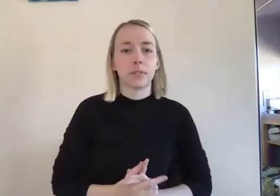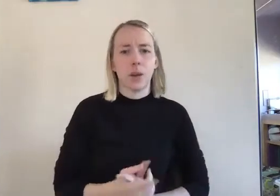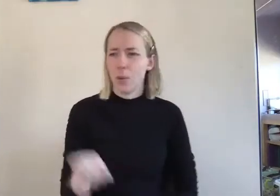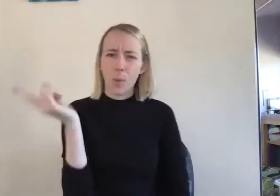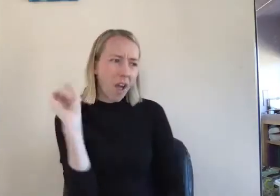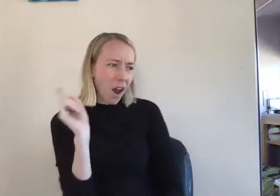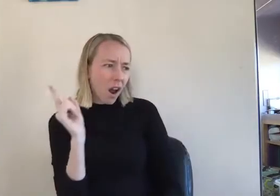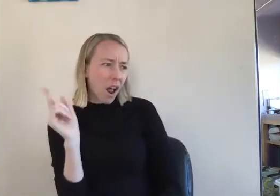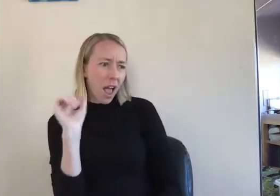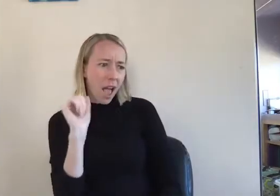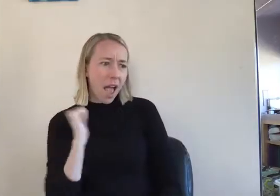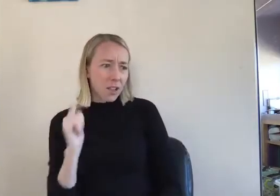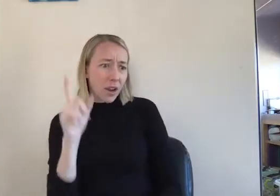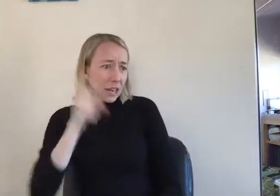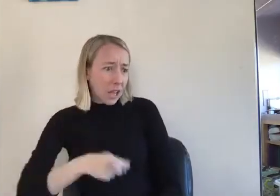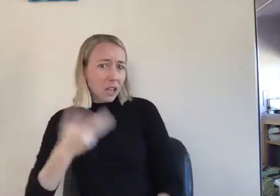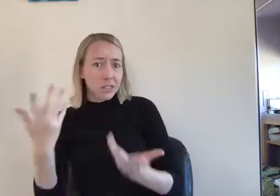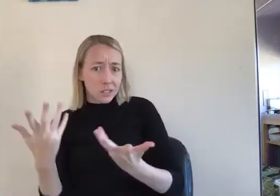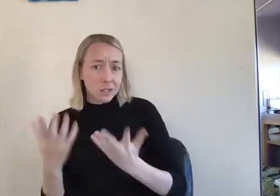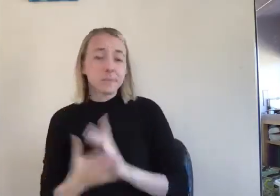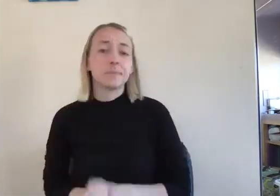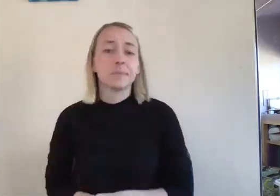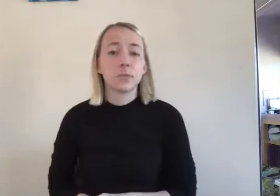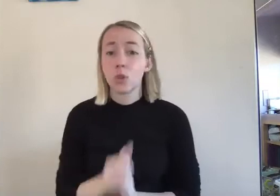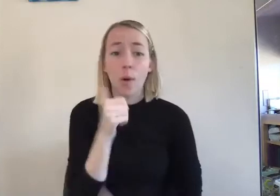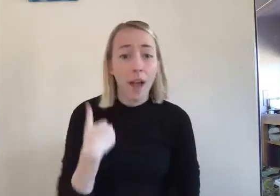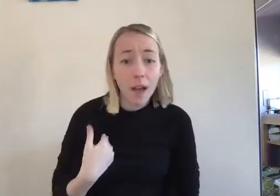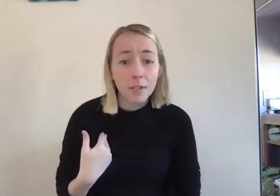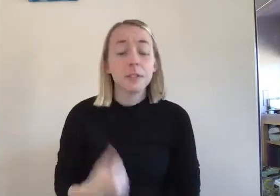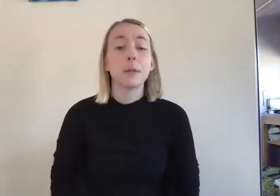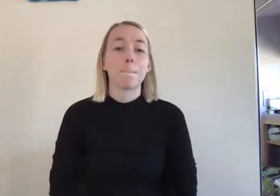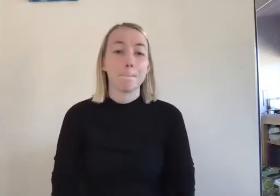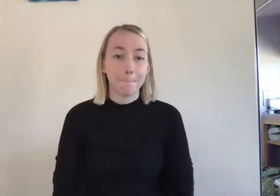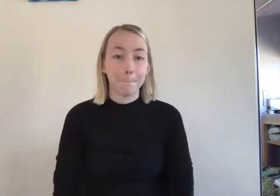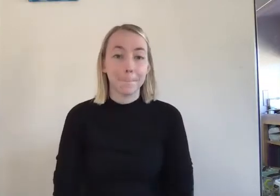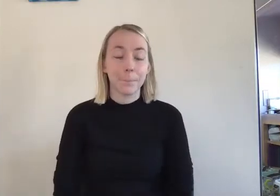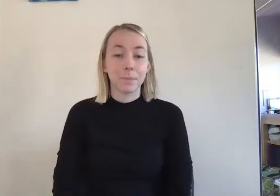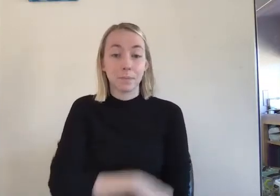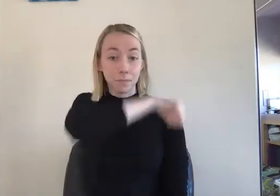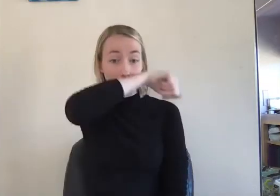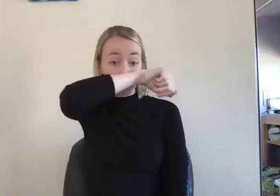like, where is this thing? Where is it in Al-Anon? And